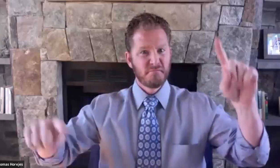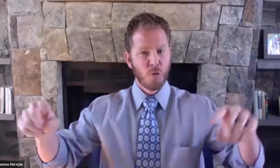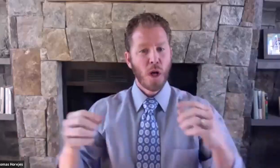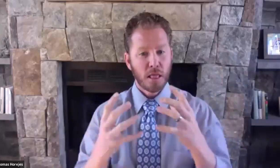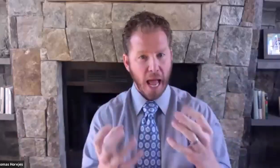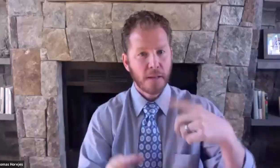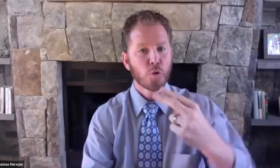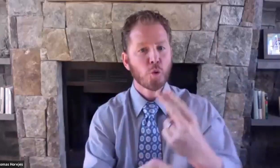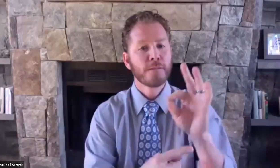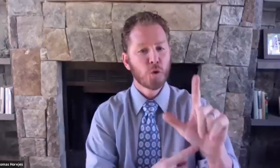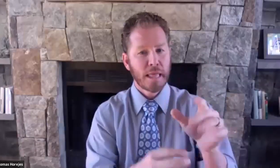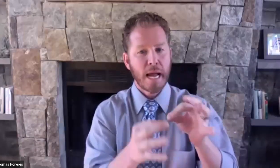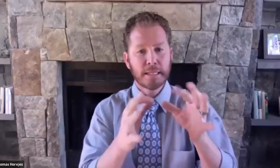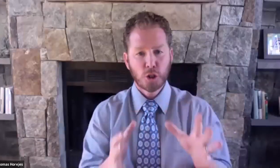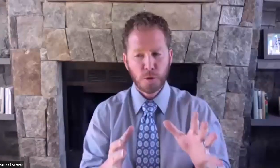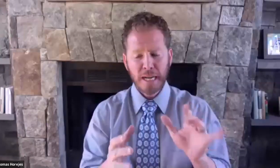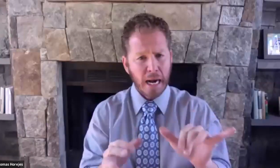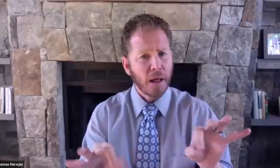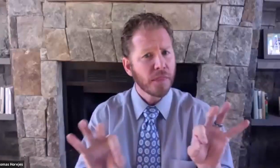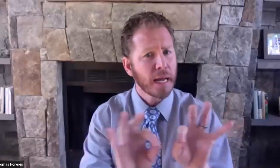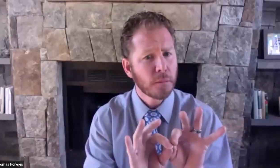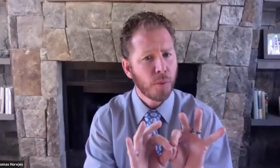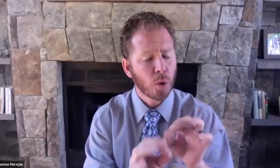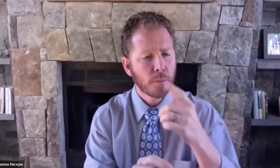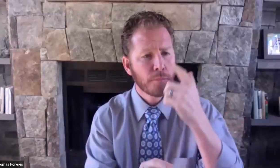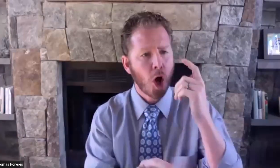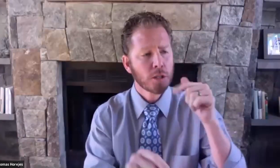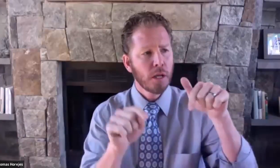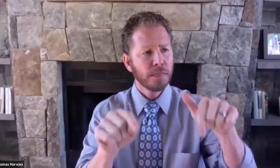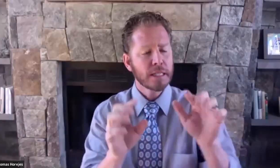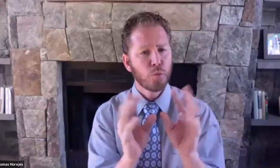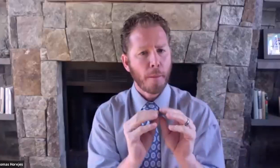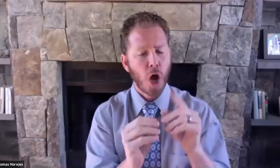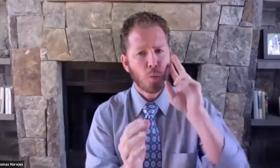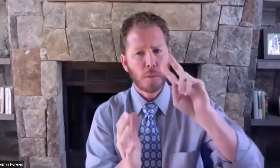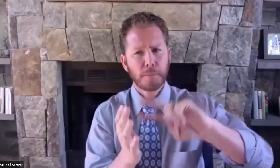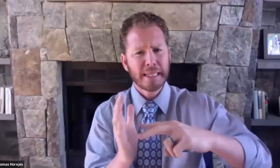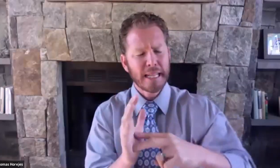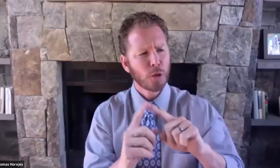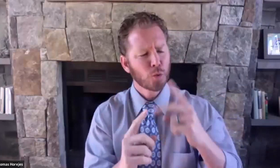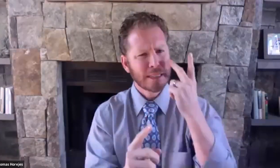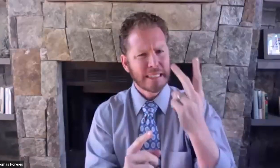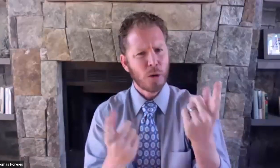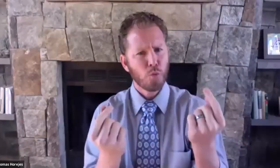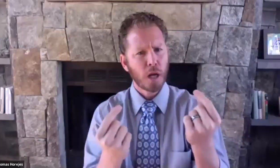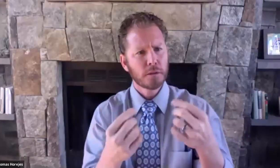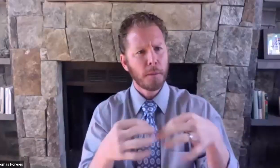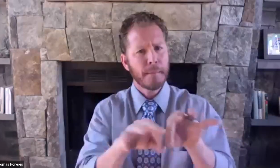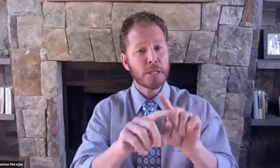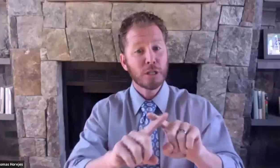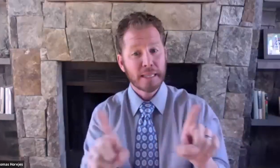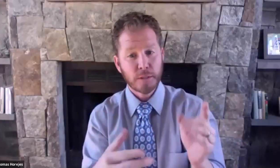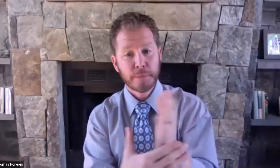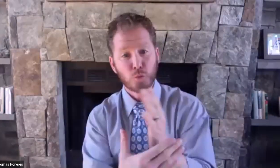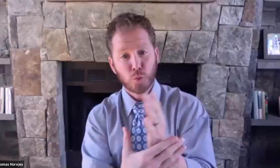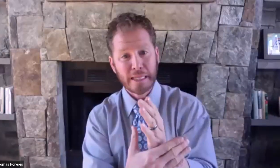15% of you are not yet using, but learning options. That's great. For those of you who are, it's important to know who's using freelance interpreters, because during